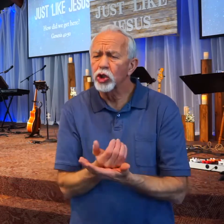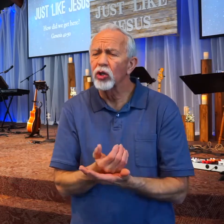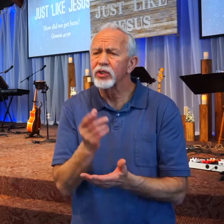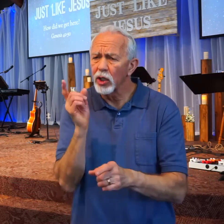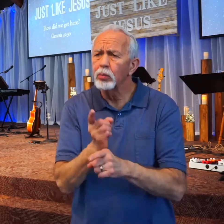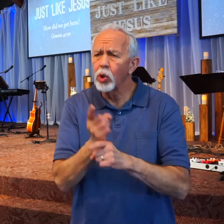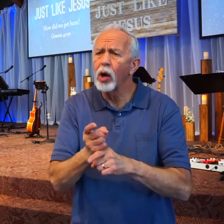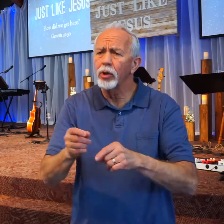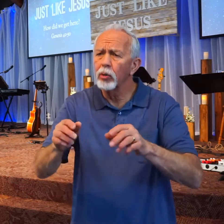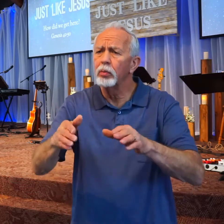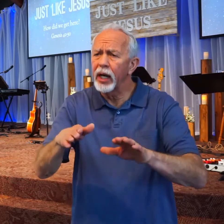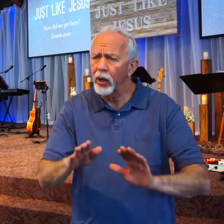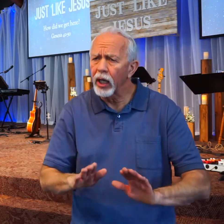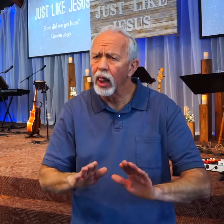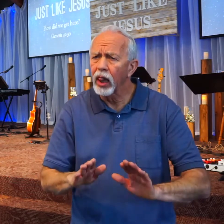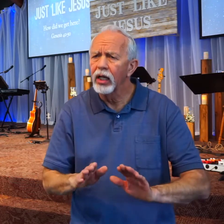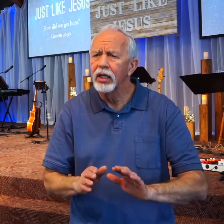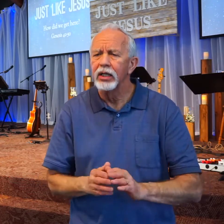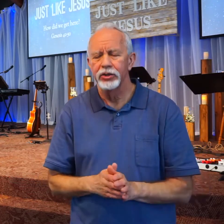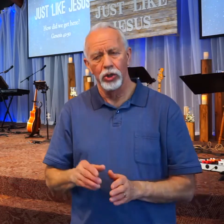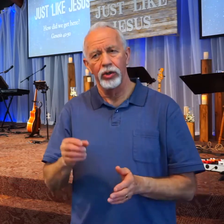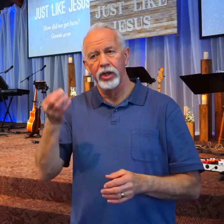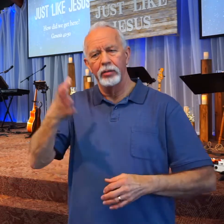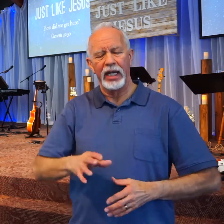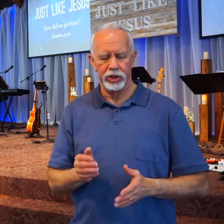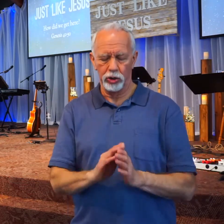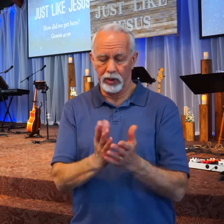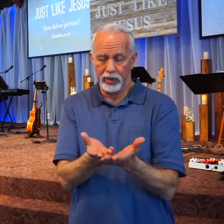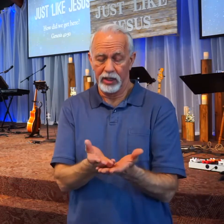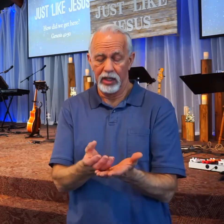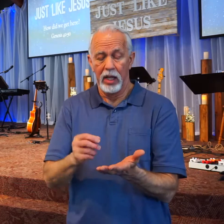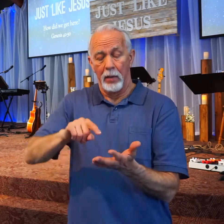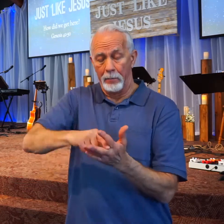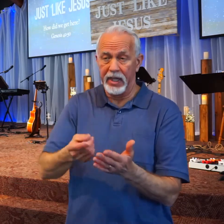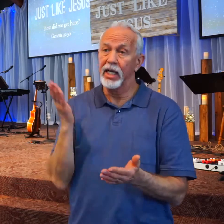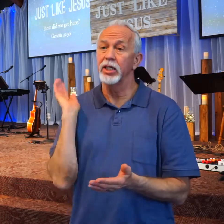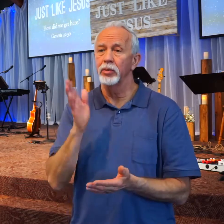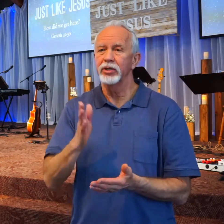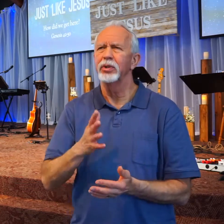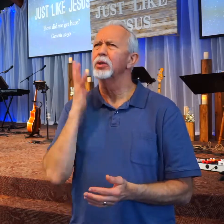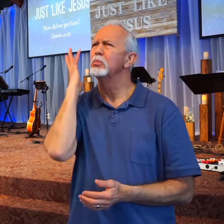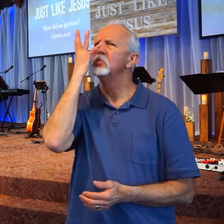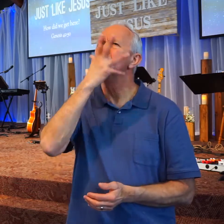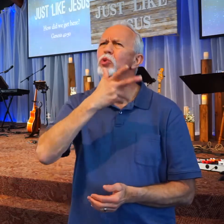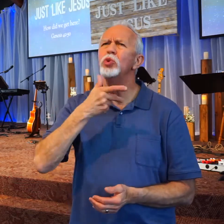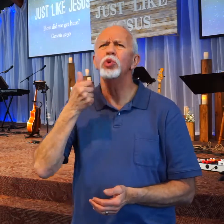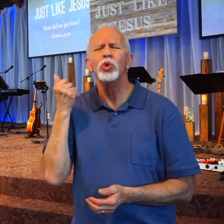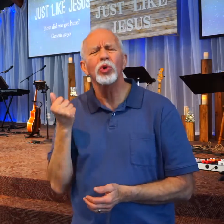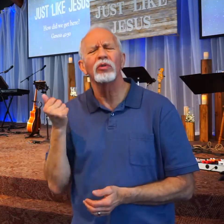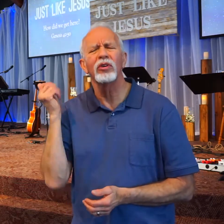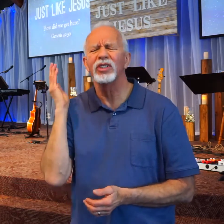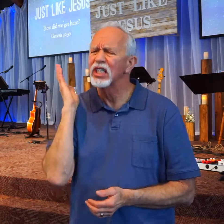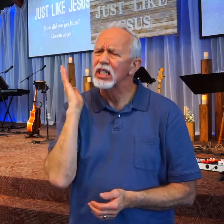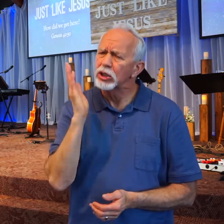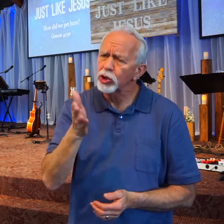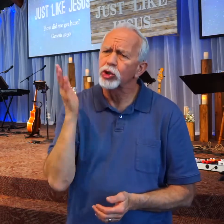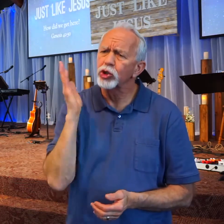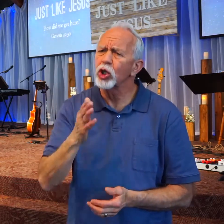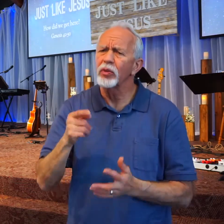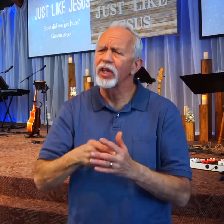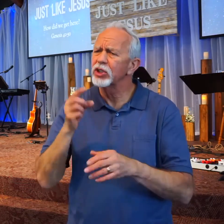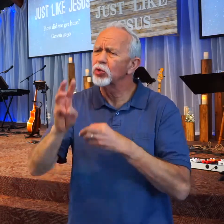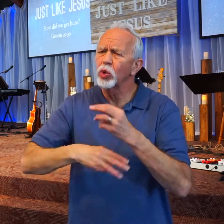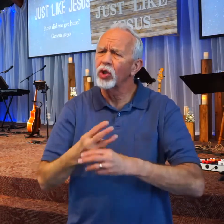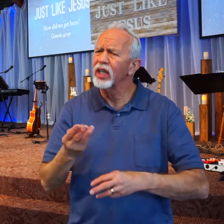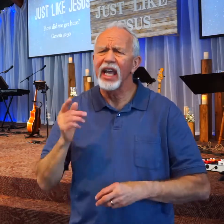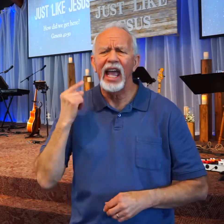So Pastor Custin opened his Bible and he began to preach one of the most beautiful graveside services this world has